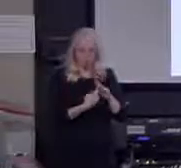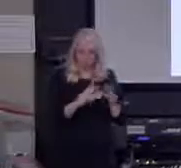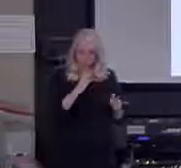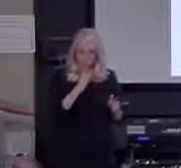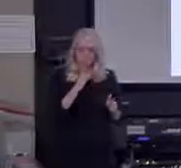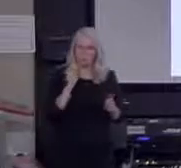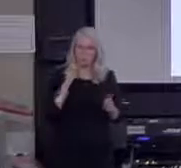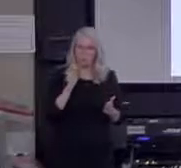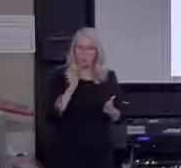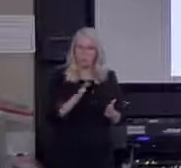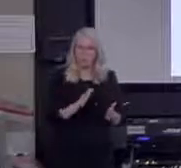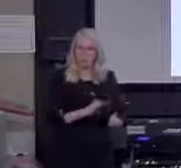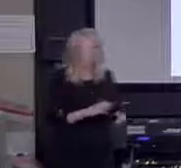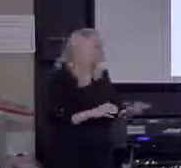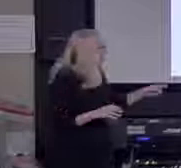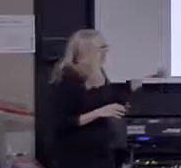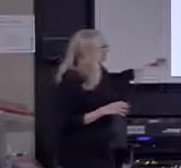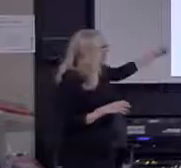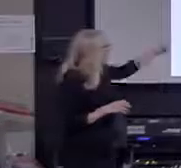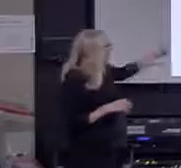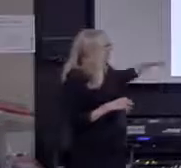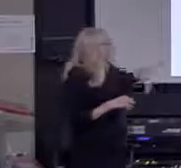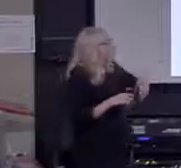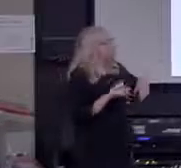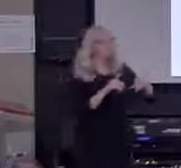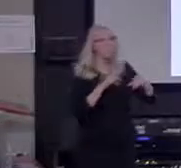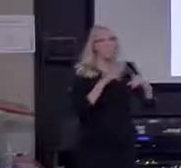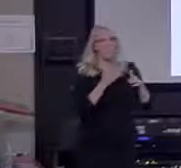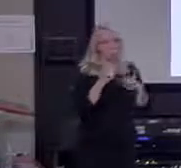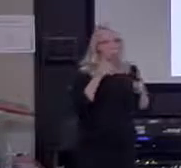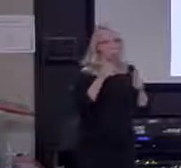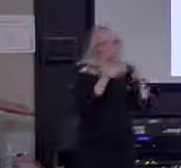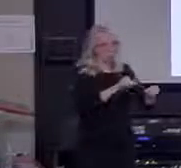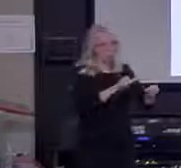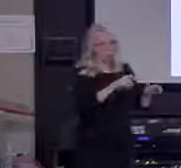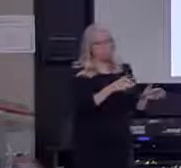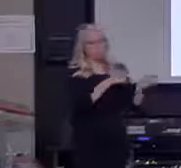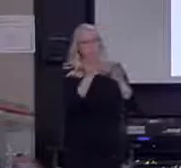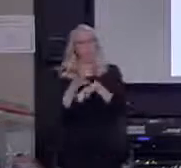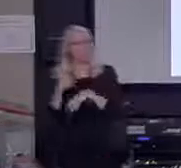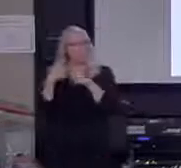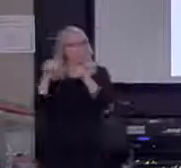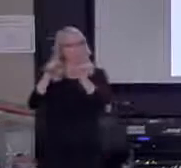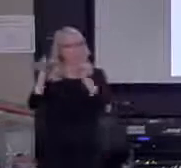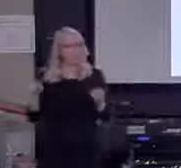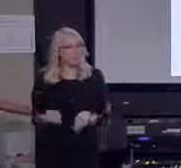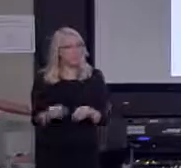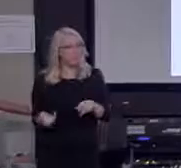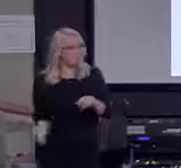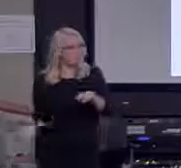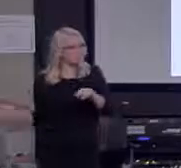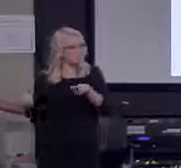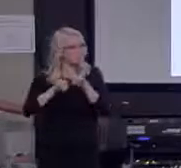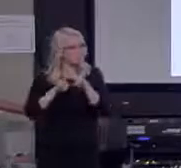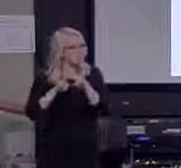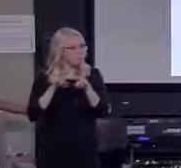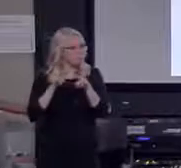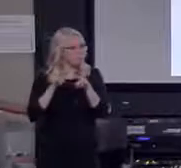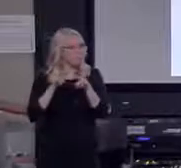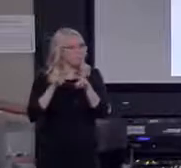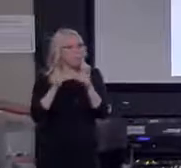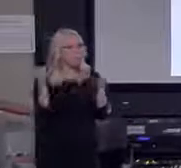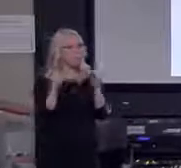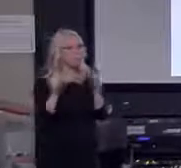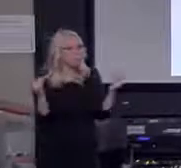bunch less, and after the signs go up, they are indistinguishable from the